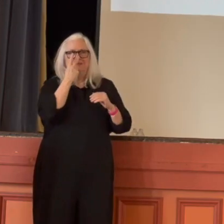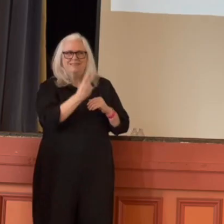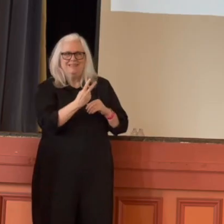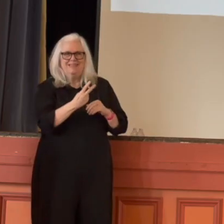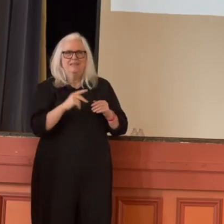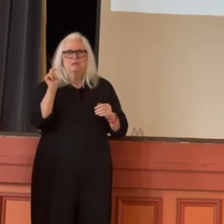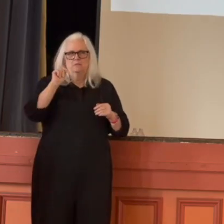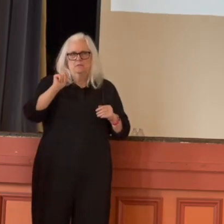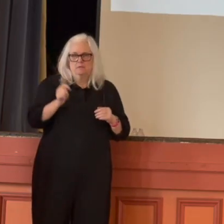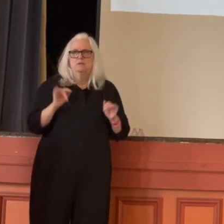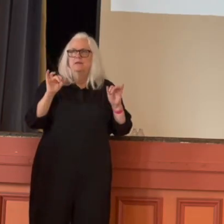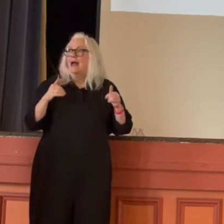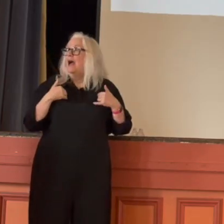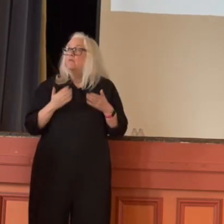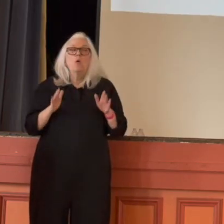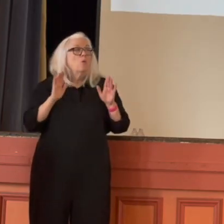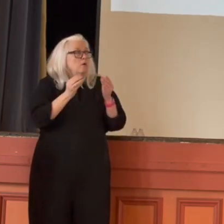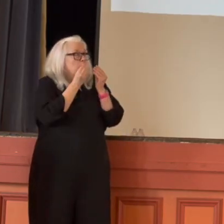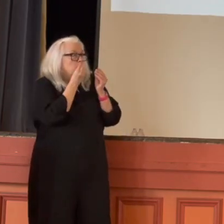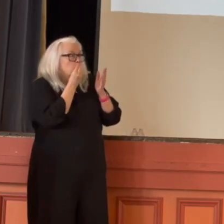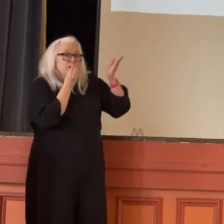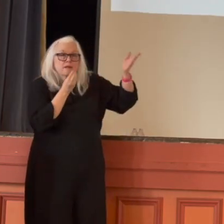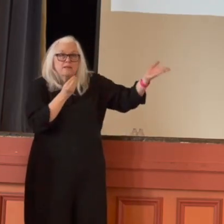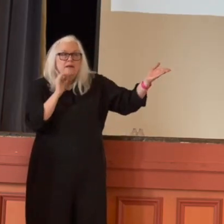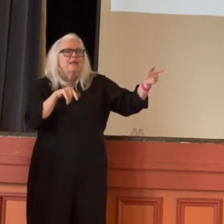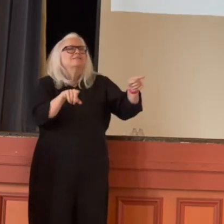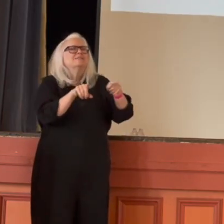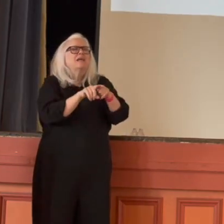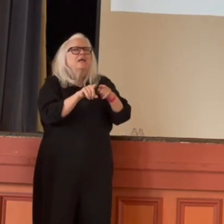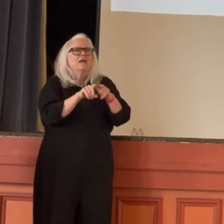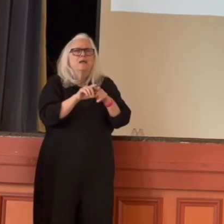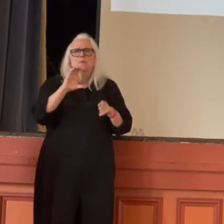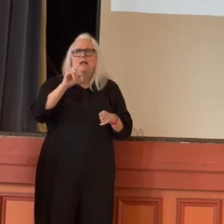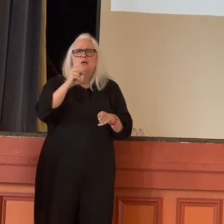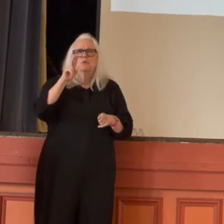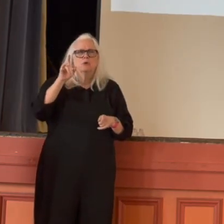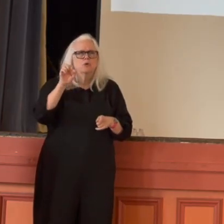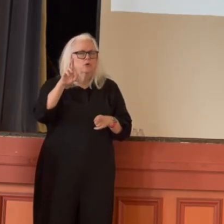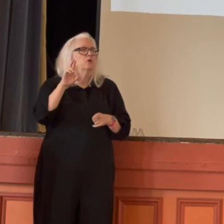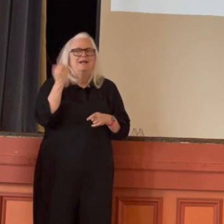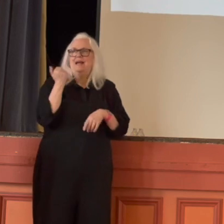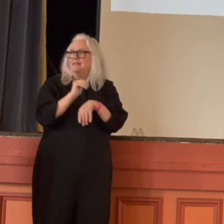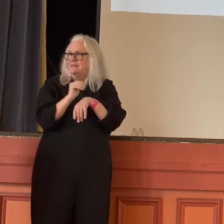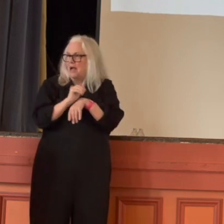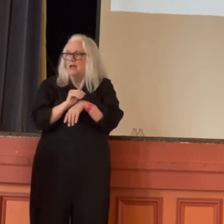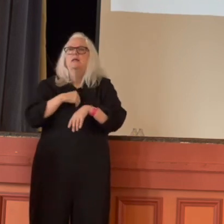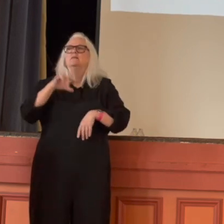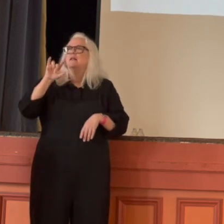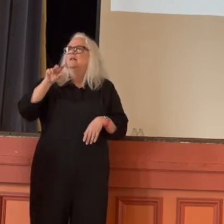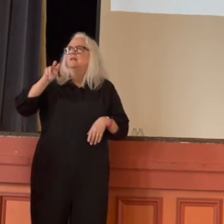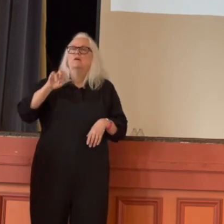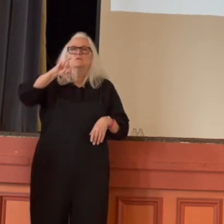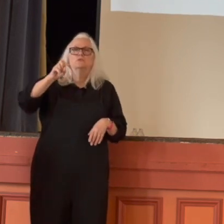restrooms. We have some wonderful food, same caterer as last night at our Lovejoy Council District